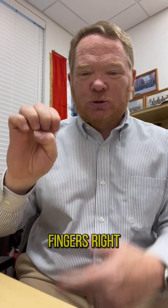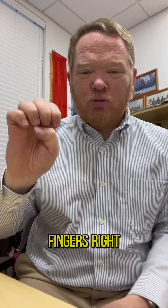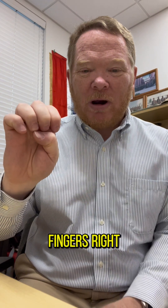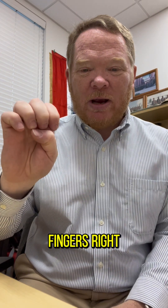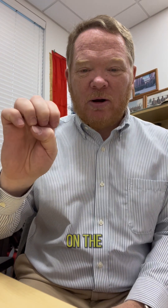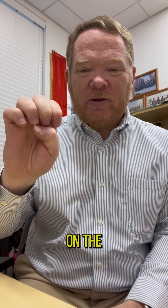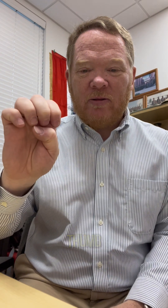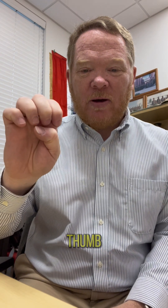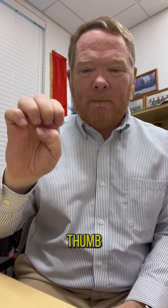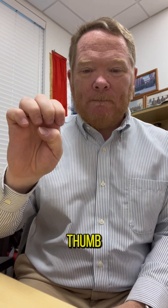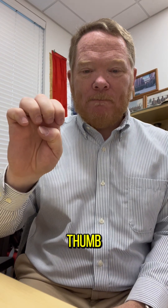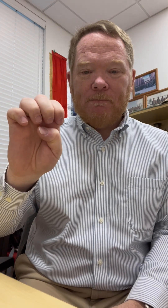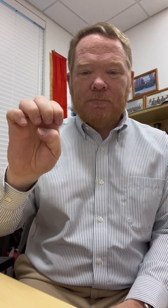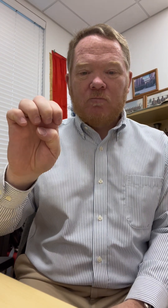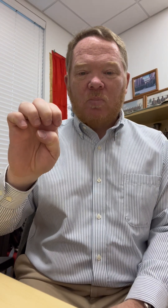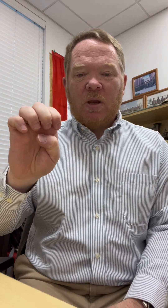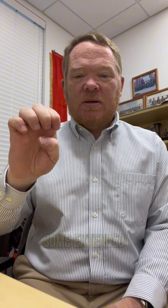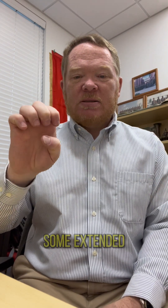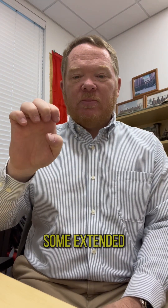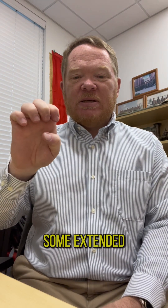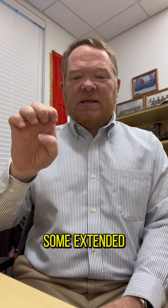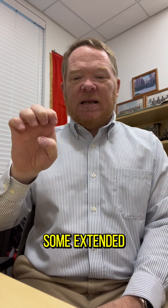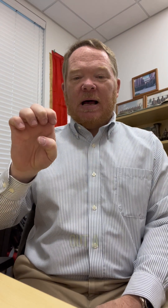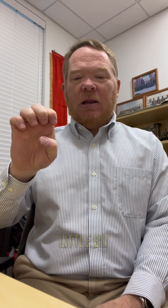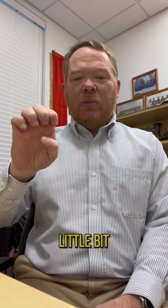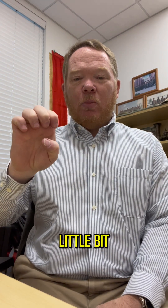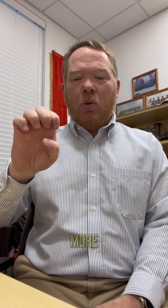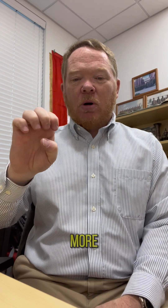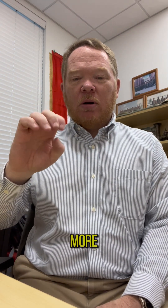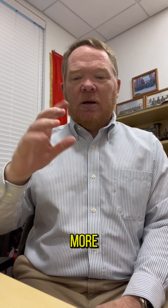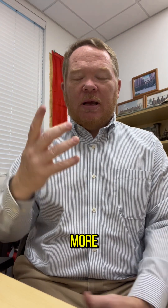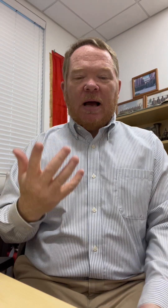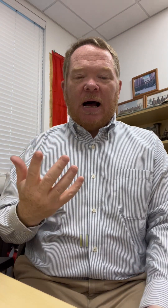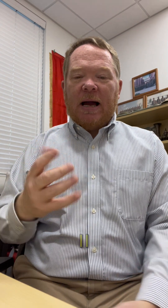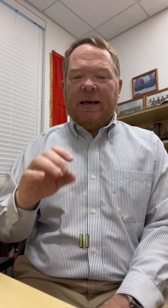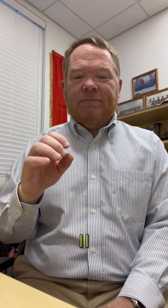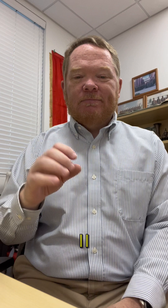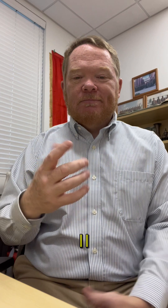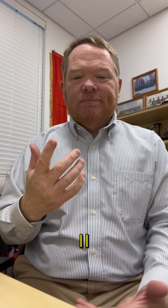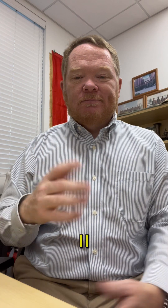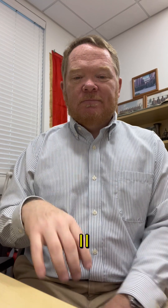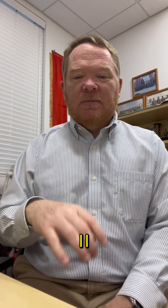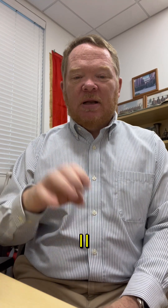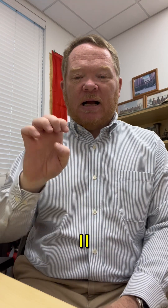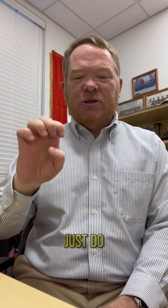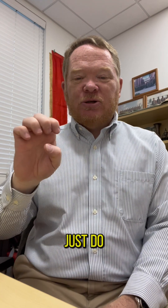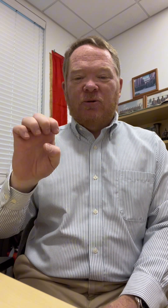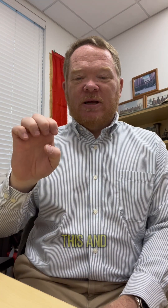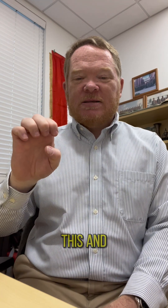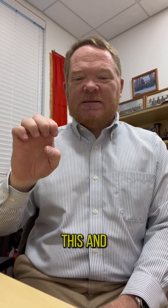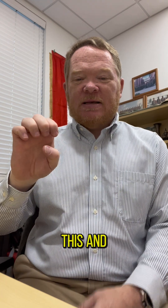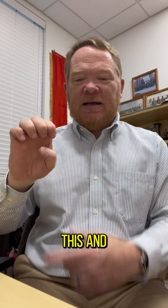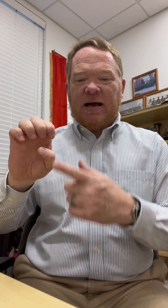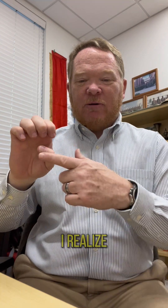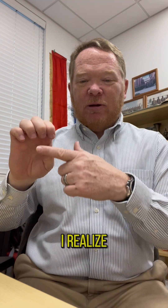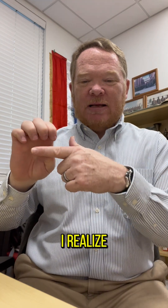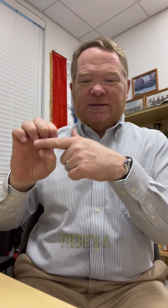right on the thumb. Some extend it out a little bit more. I just do this, and I realize there's a